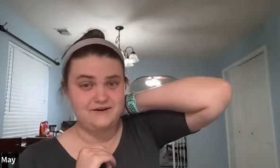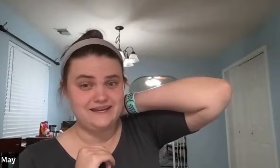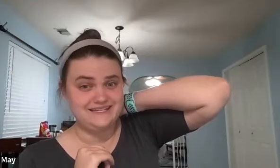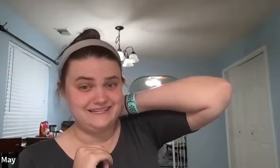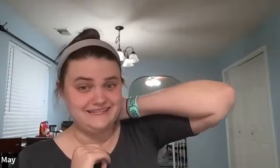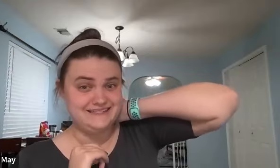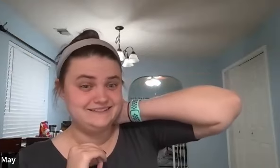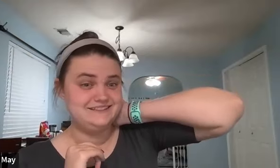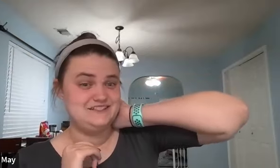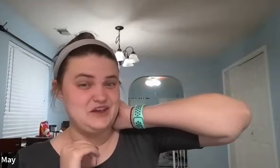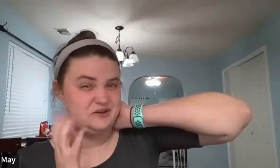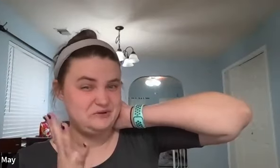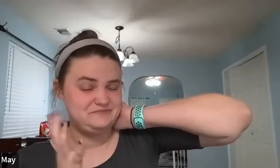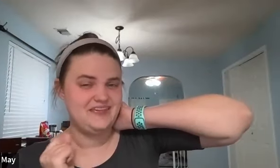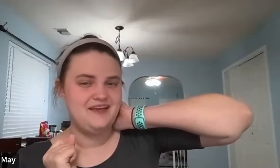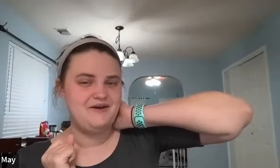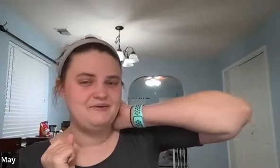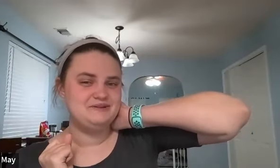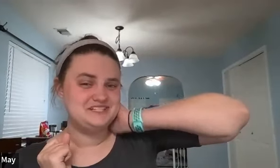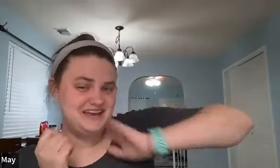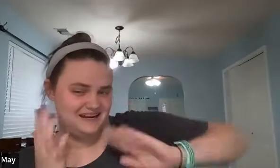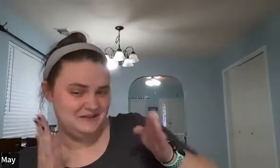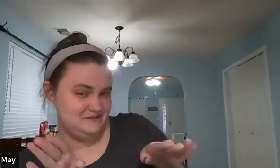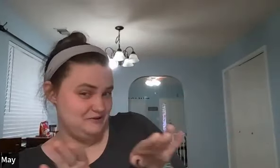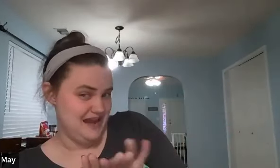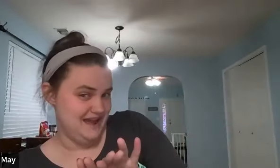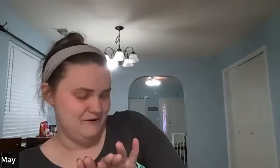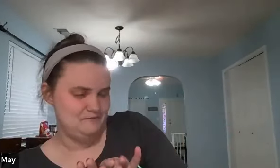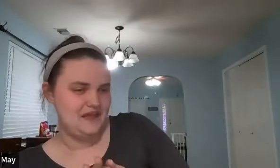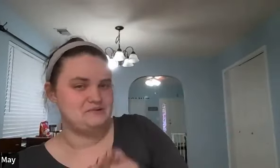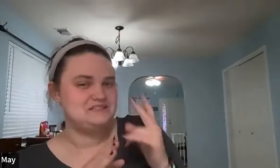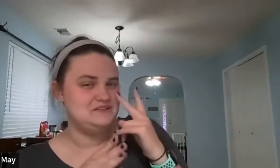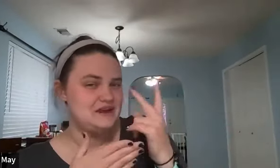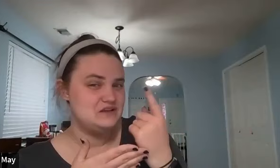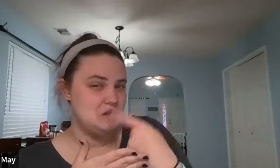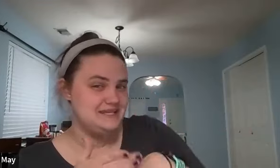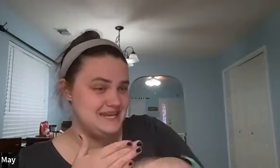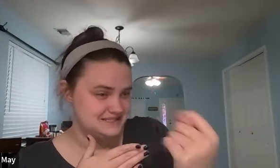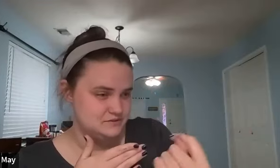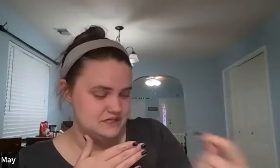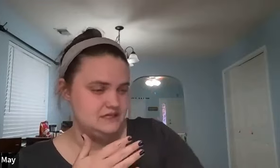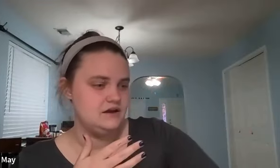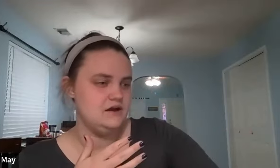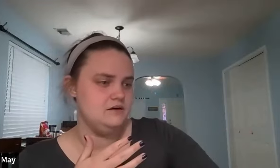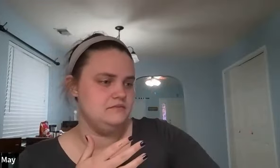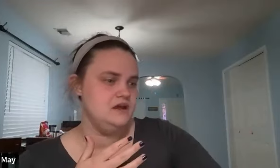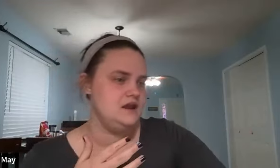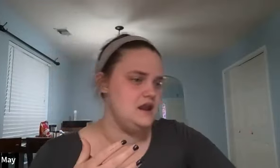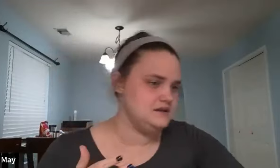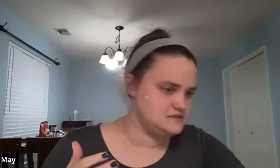I need to eat. So we will just kind of close for now. I will see you guys all next week. Next